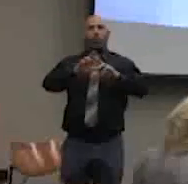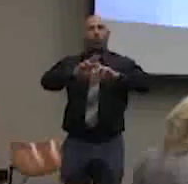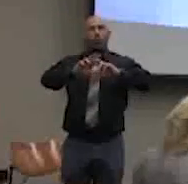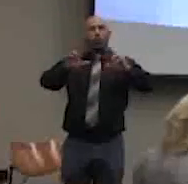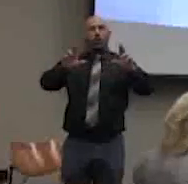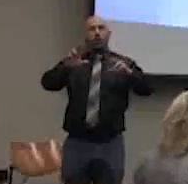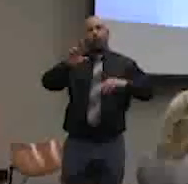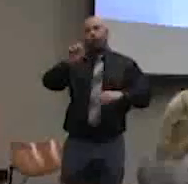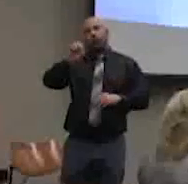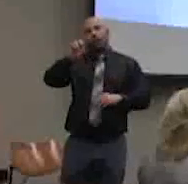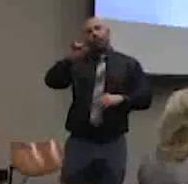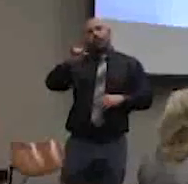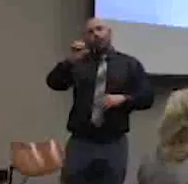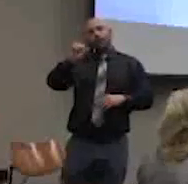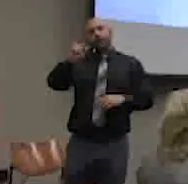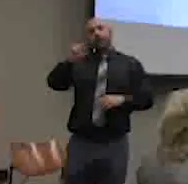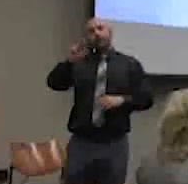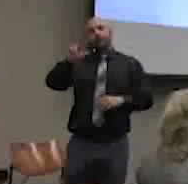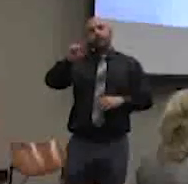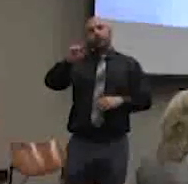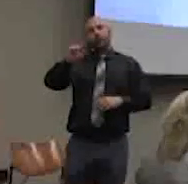moved.